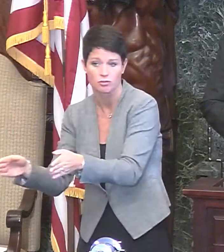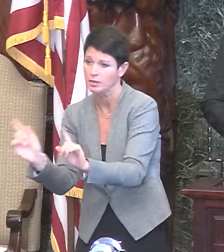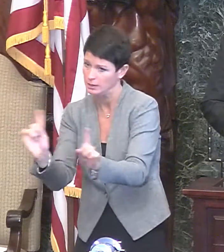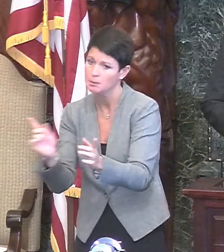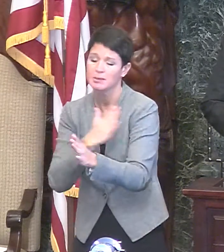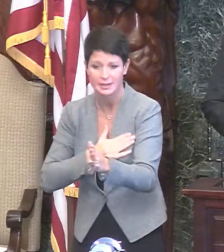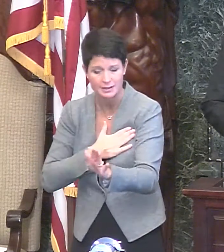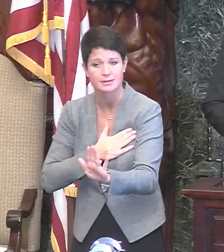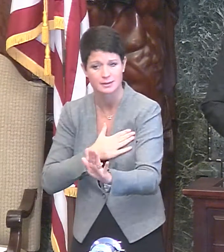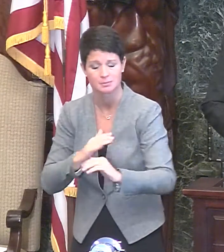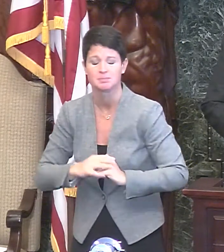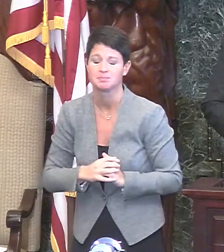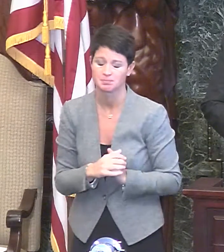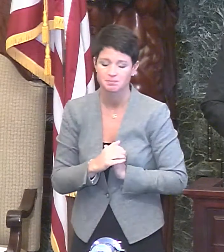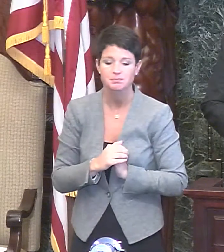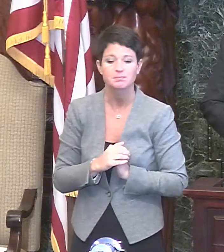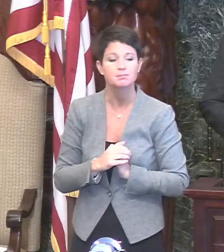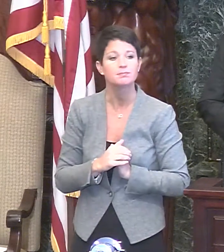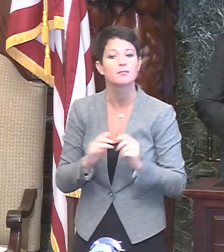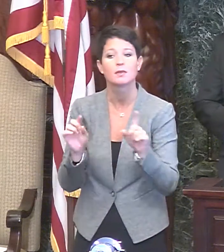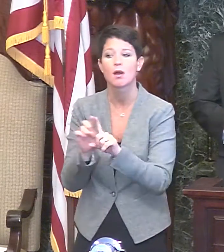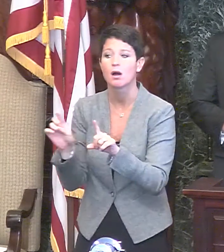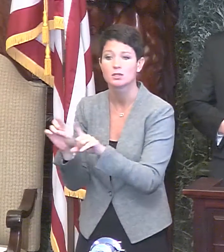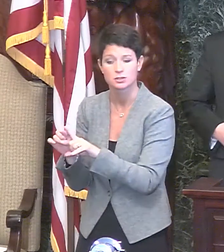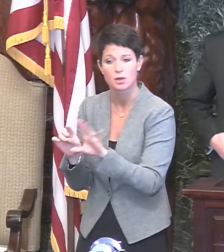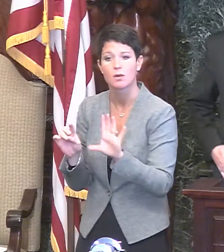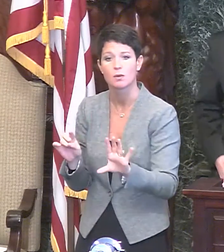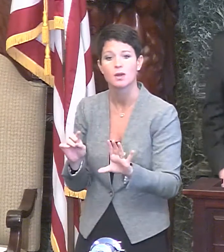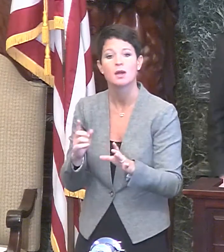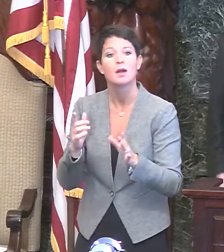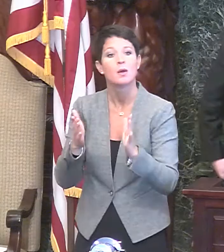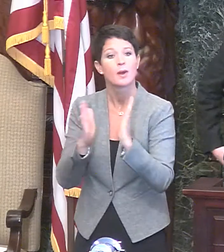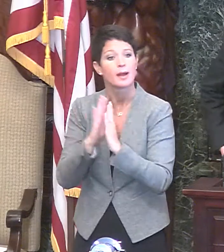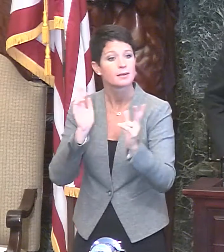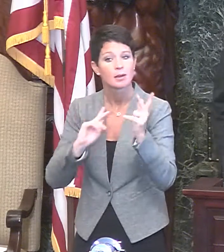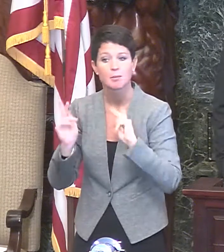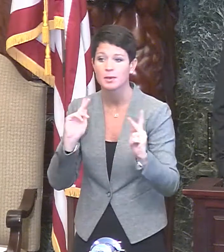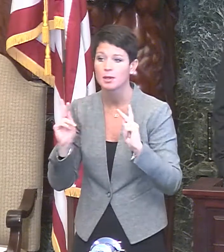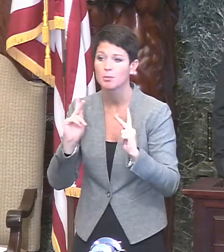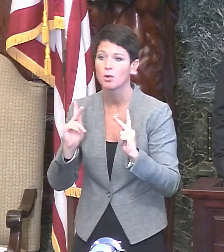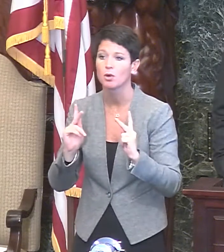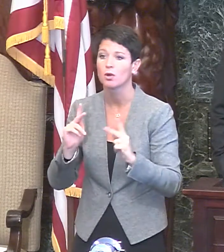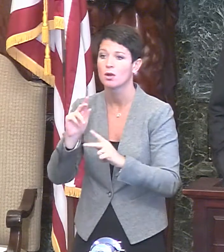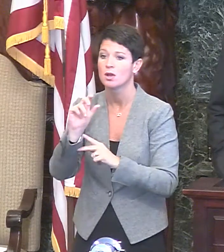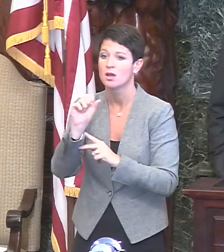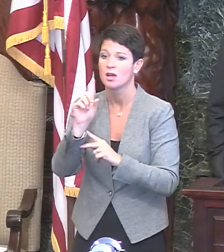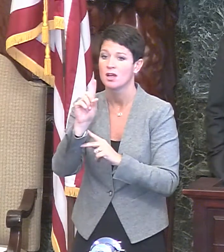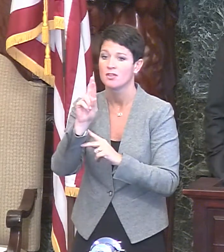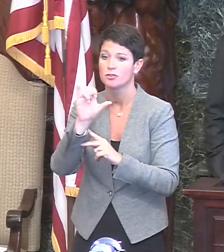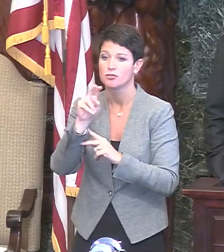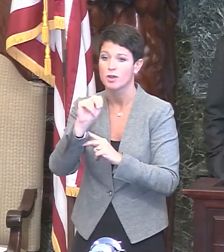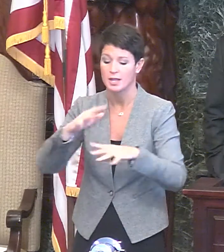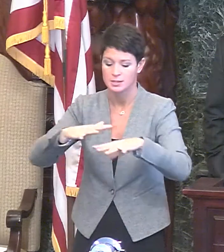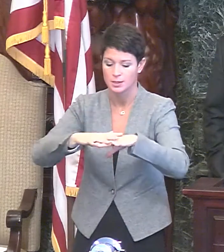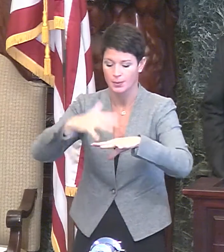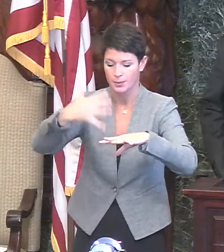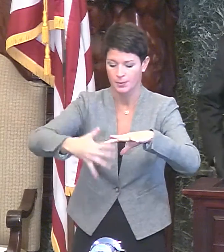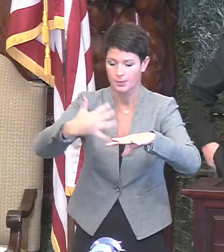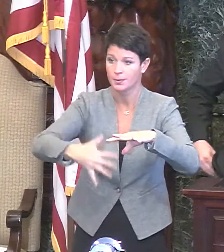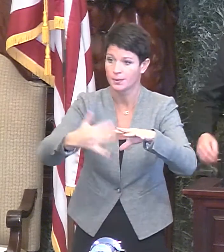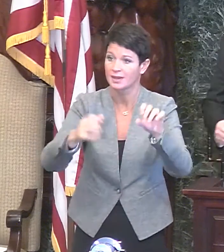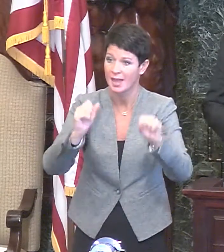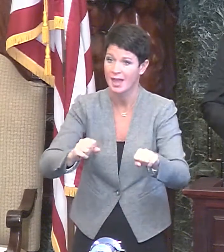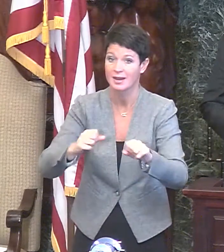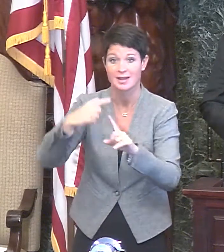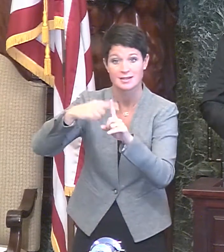street. In addition, if possible, we ask people to help with the storm drains, to provide some clearance as the